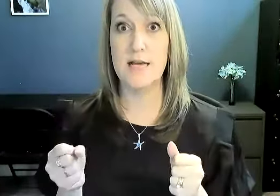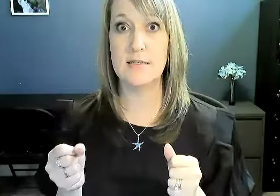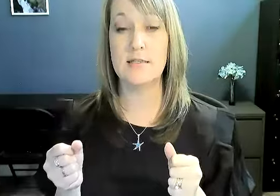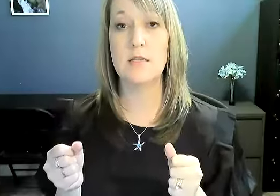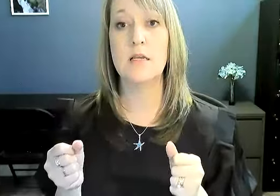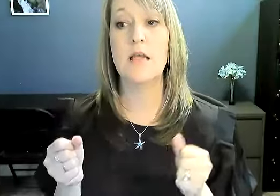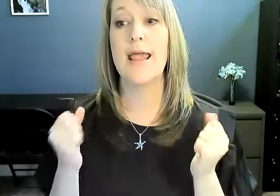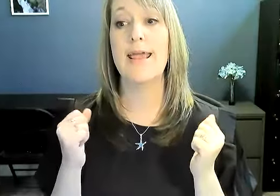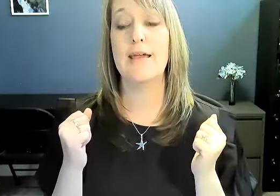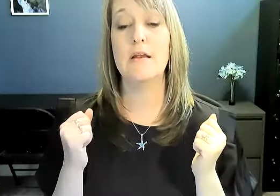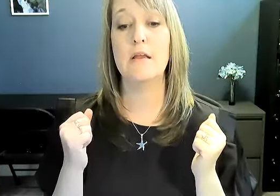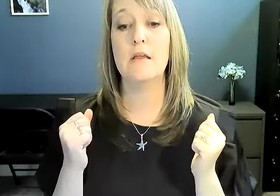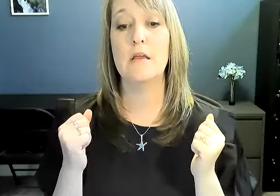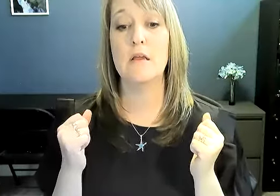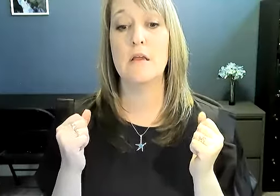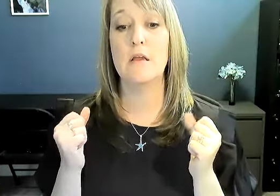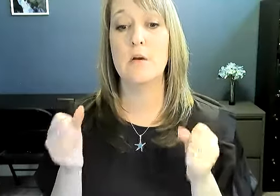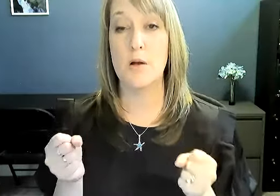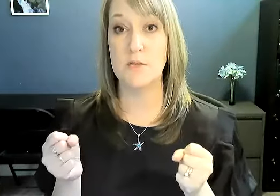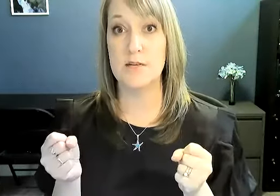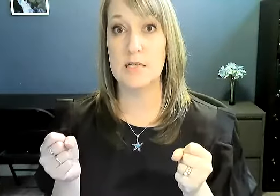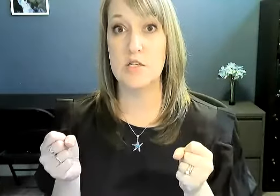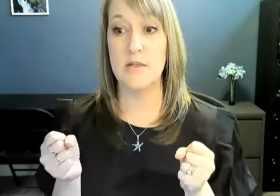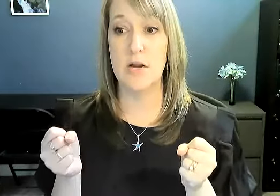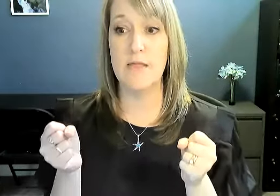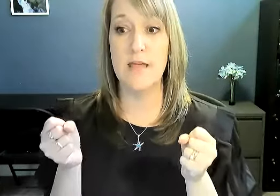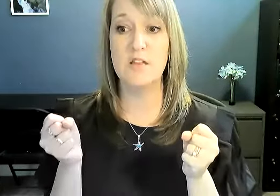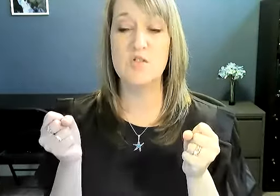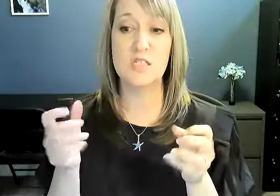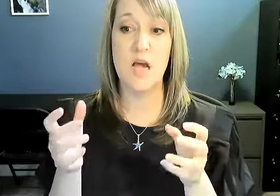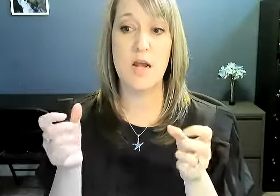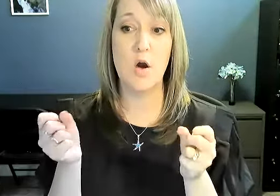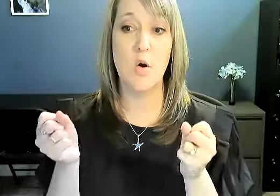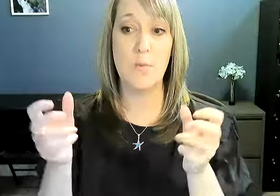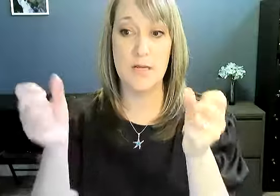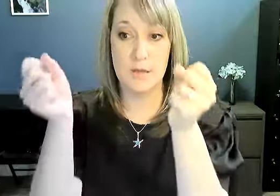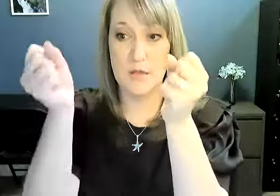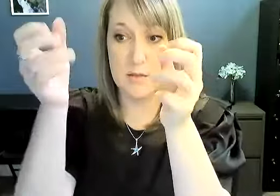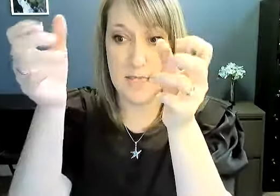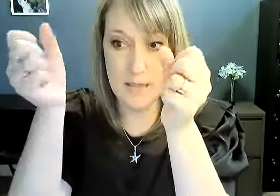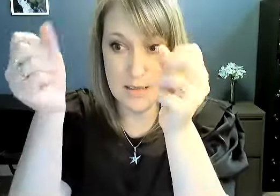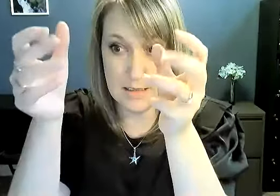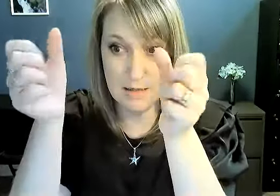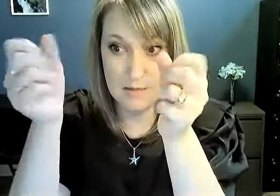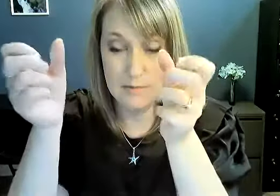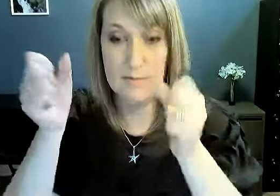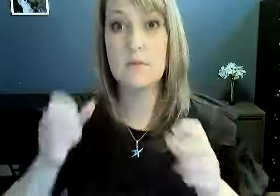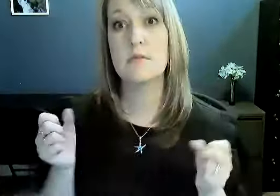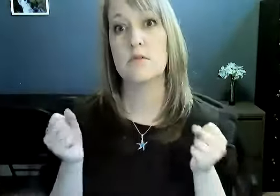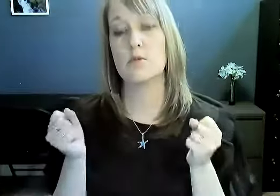relaxed, and your palms are facing each other. And then you just kind of open and close like this, real